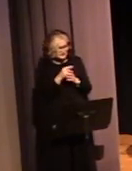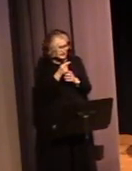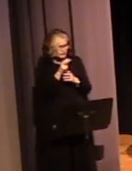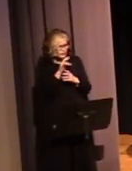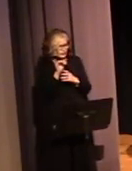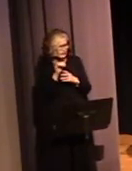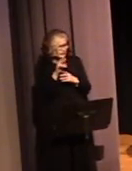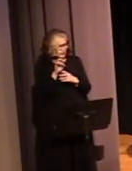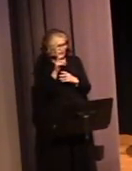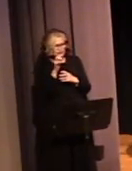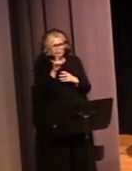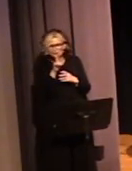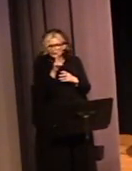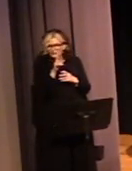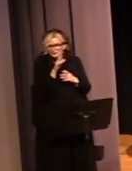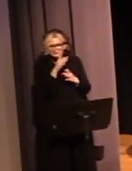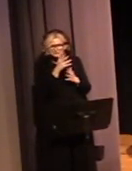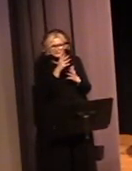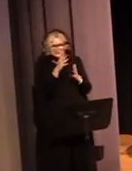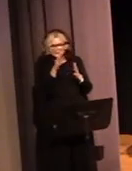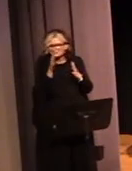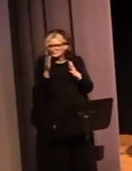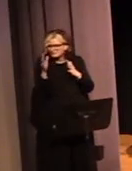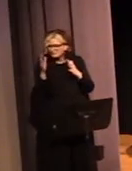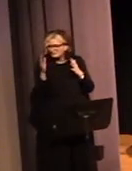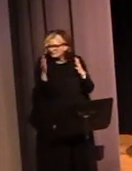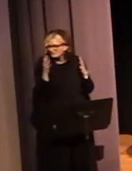Gregory Rogers.